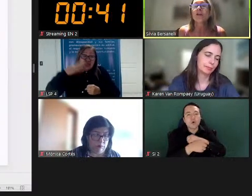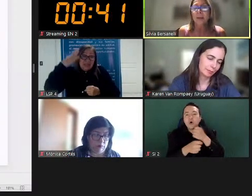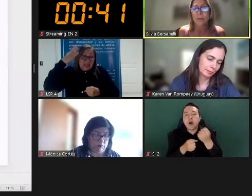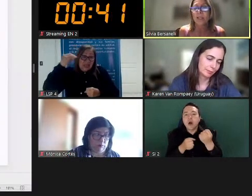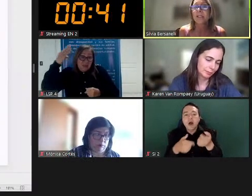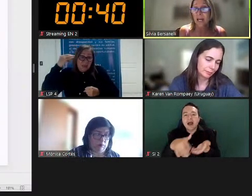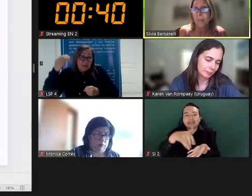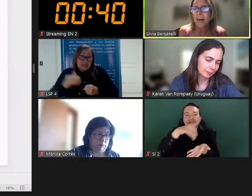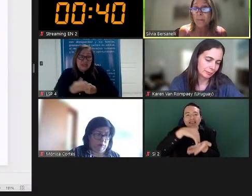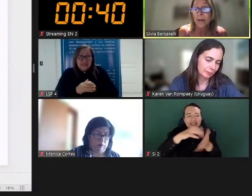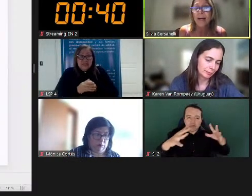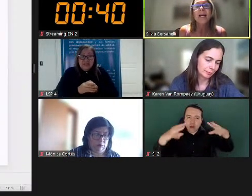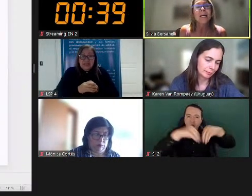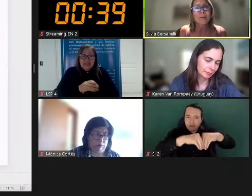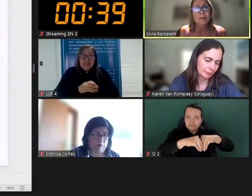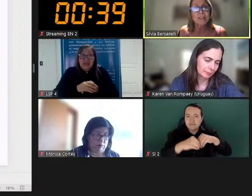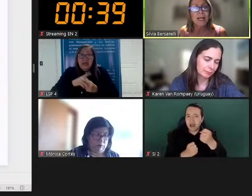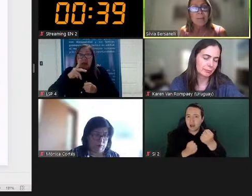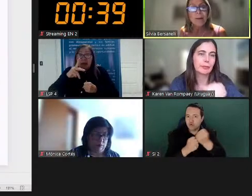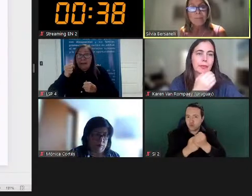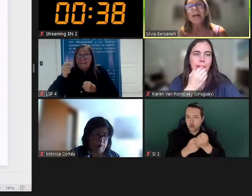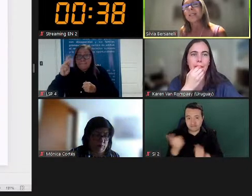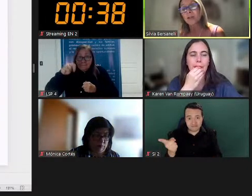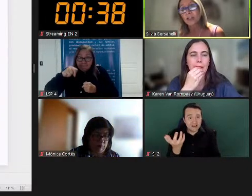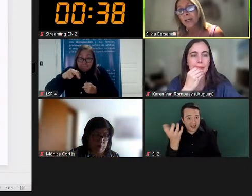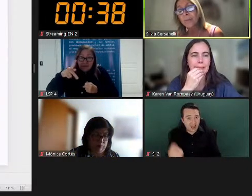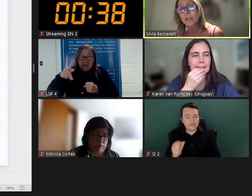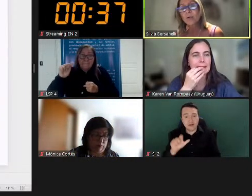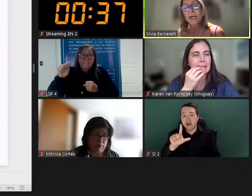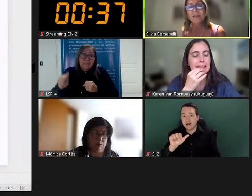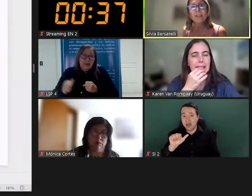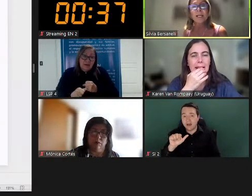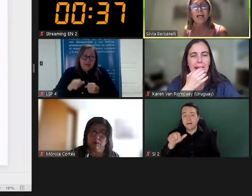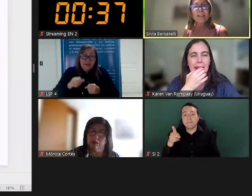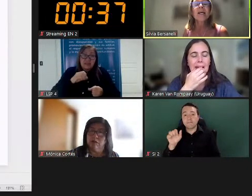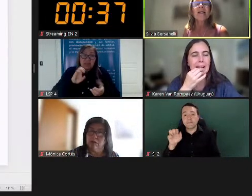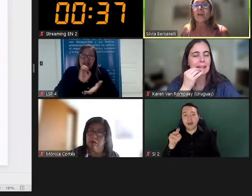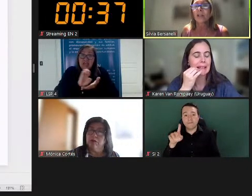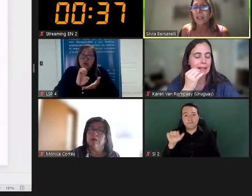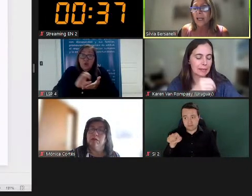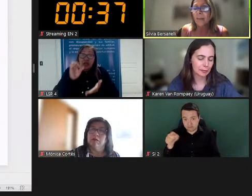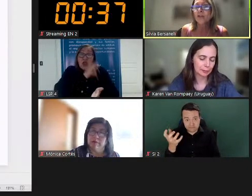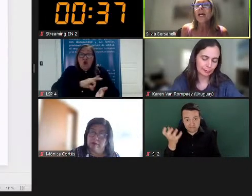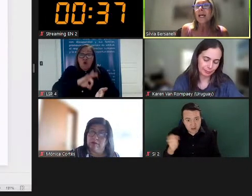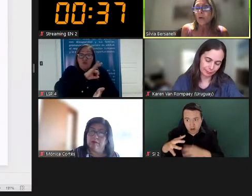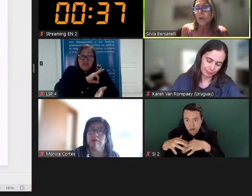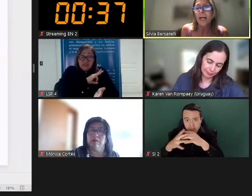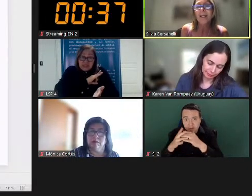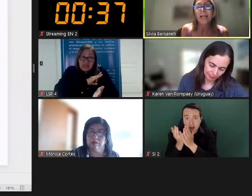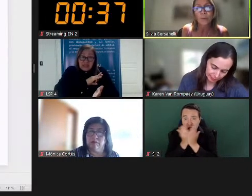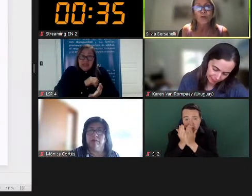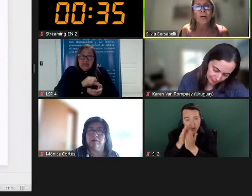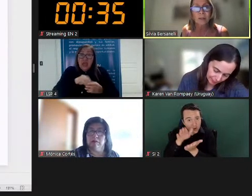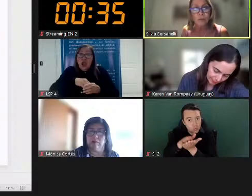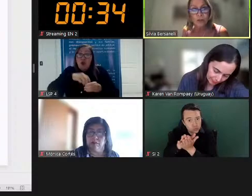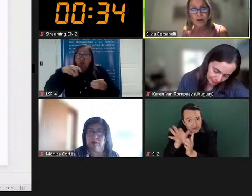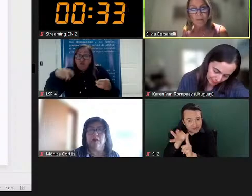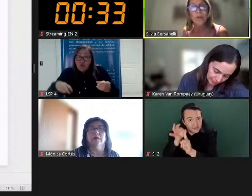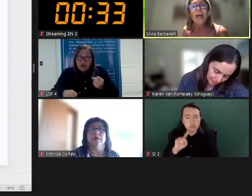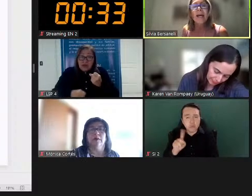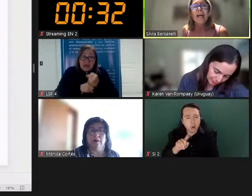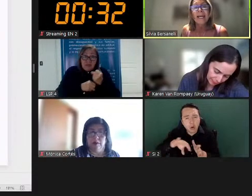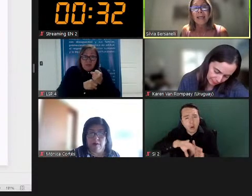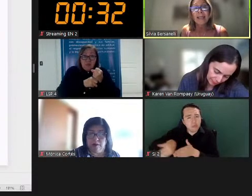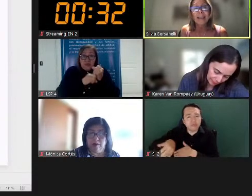also have experiences in the la pamba province bamba province we do not have special schools we